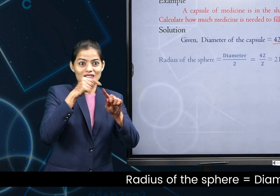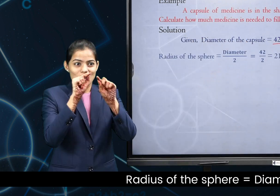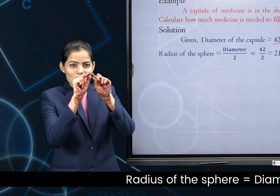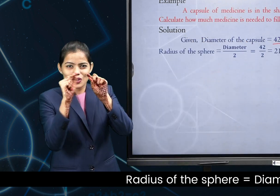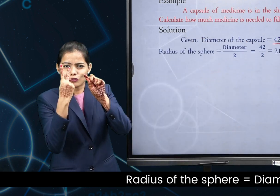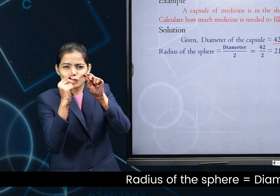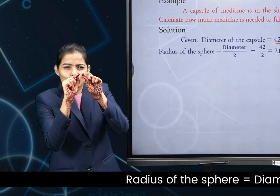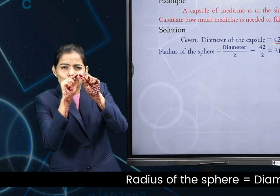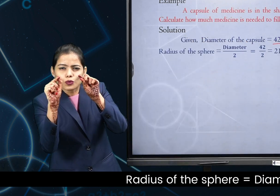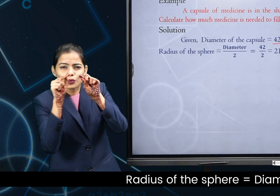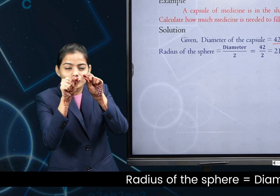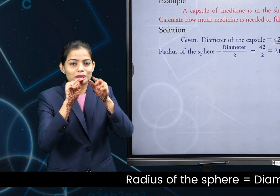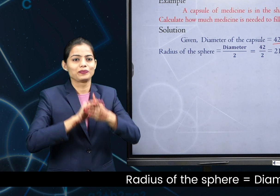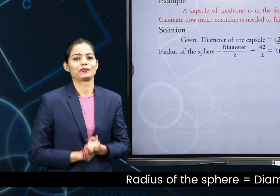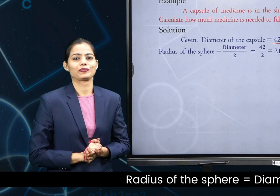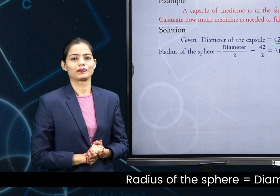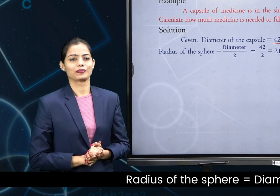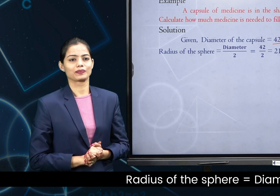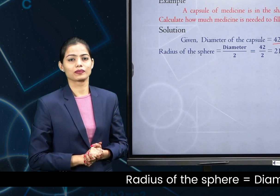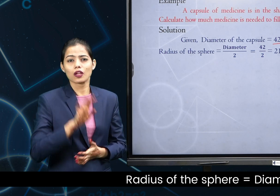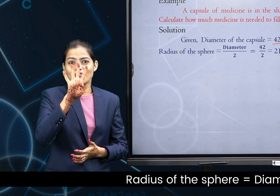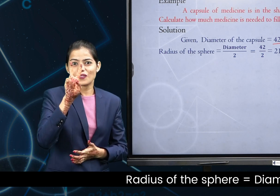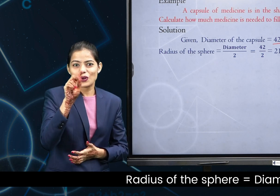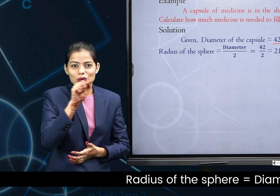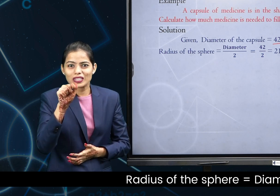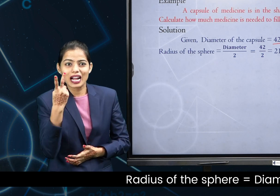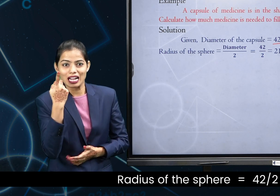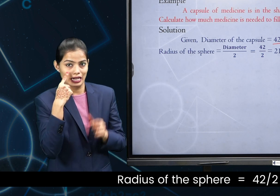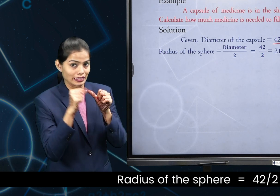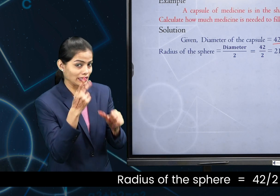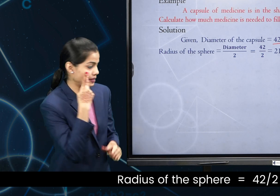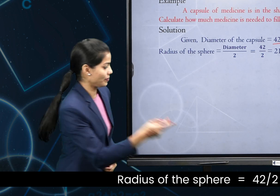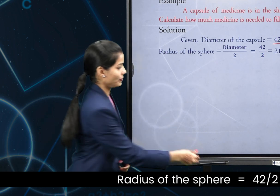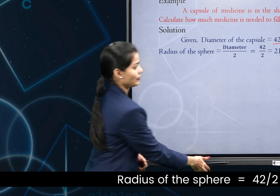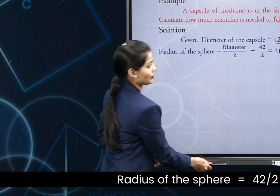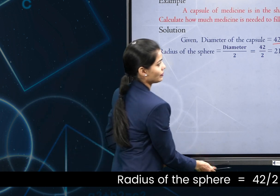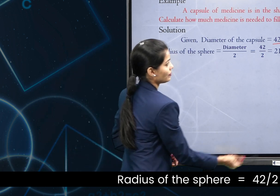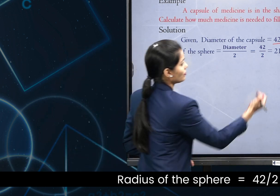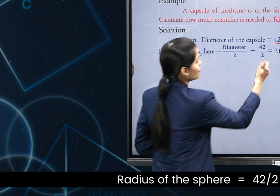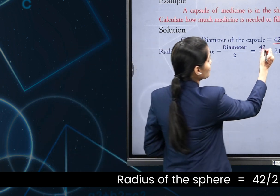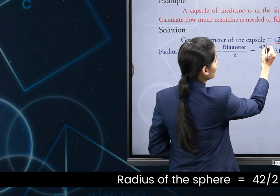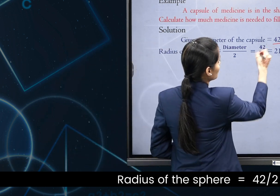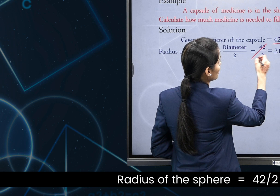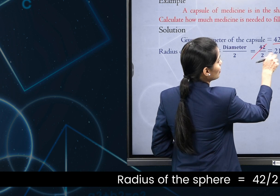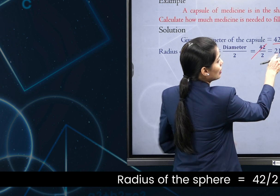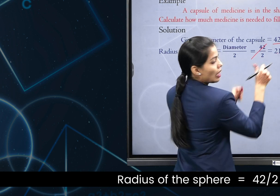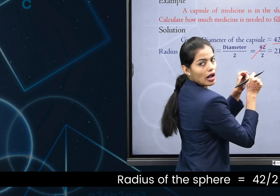radius of the sphere is equal to diameter by 2 is equal to 42 by 2 is equal to 21